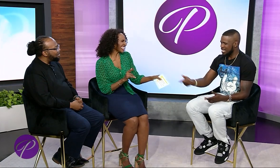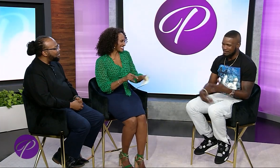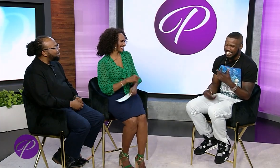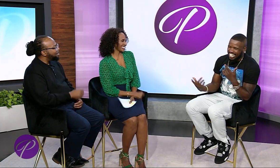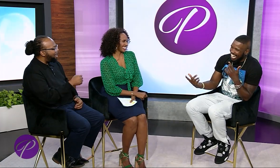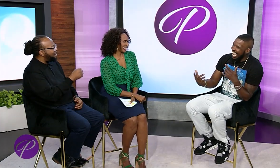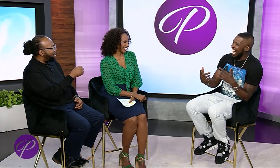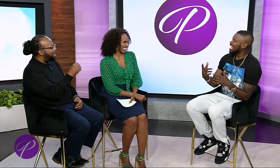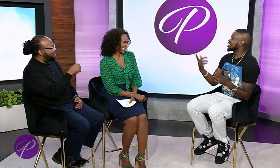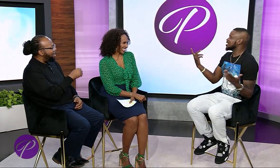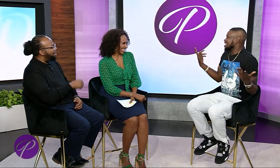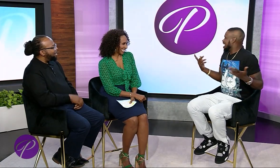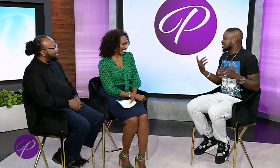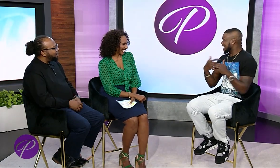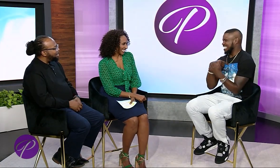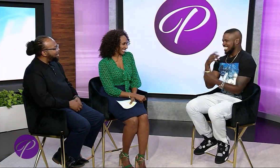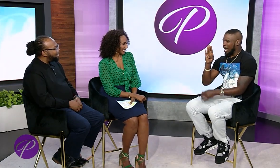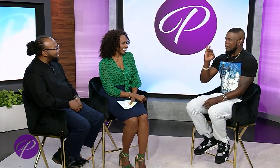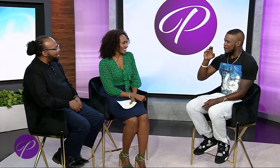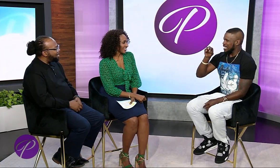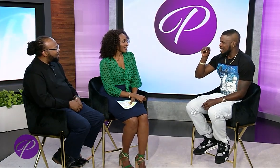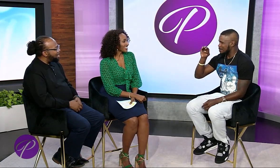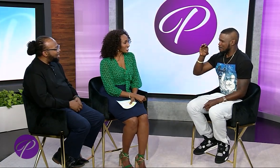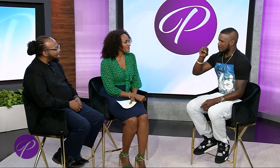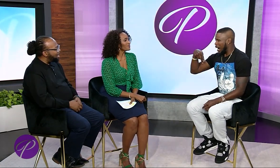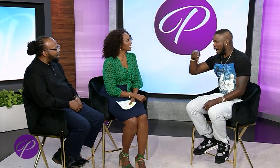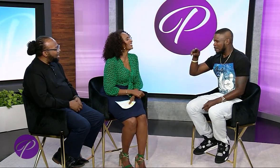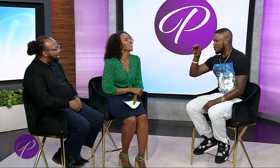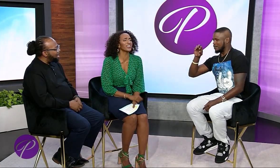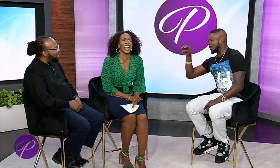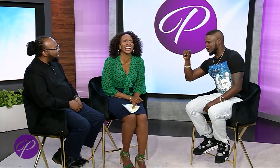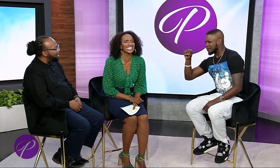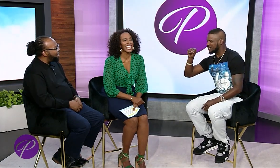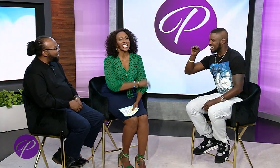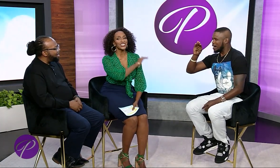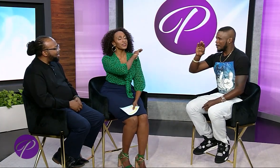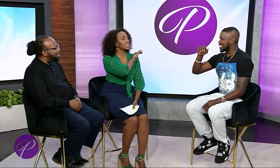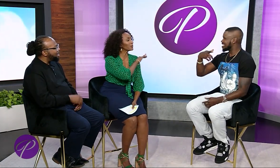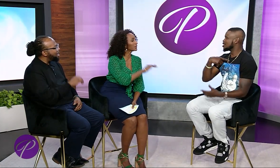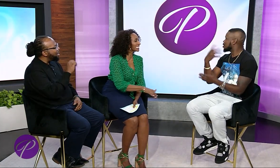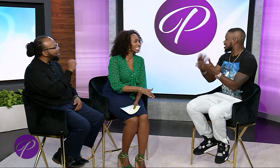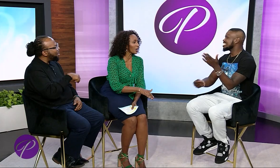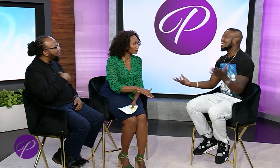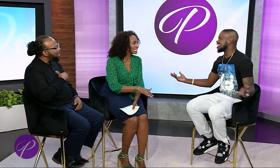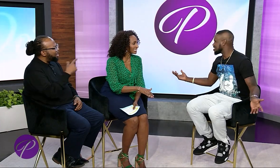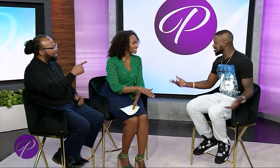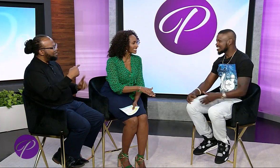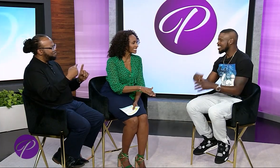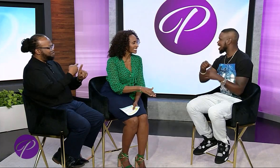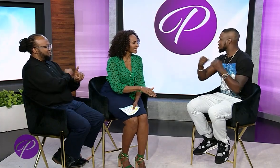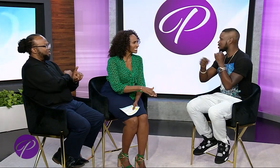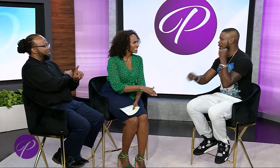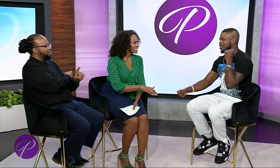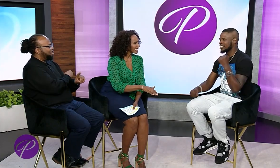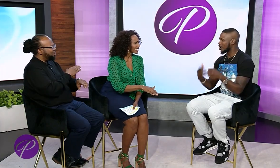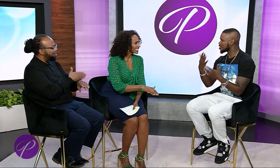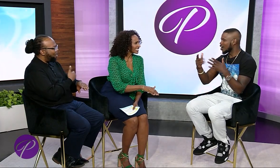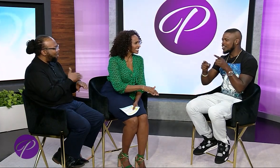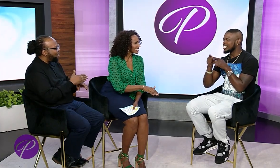yes. You can't time beam, bop, boom. You'll be bing. completely off beat. It take too long. The song already